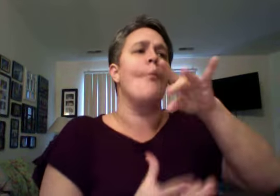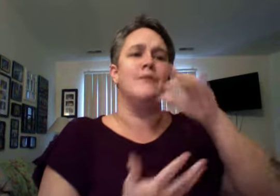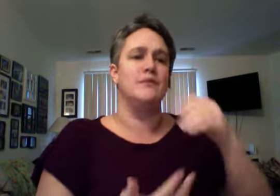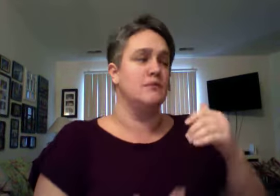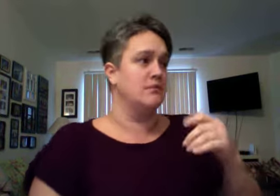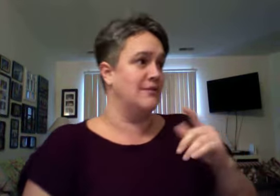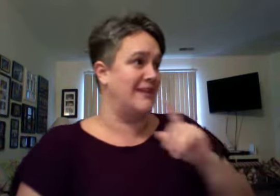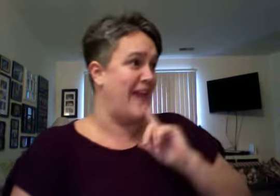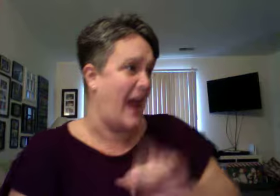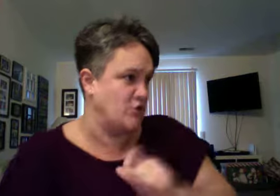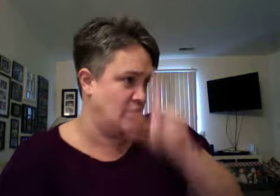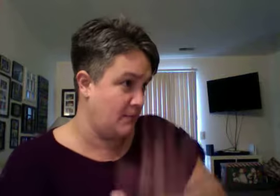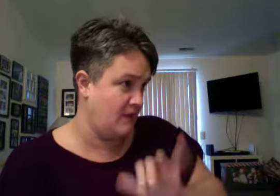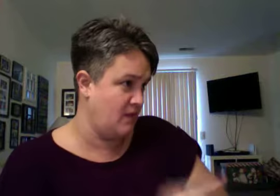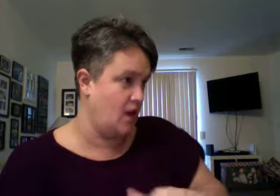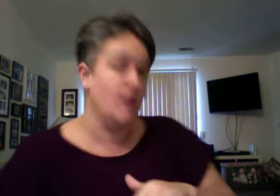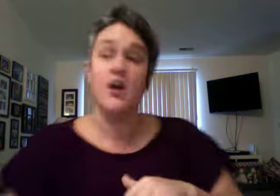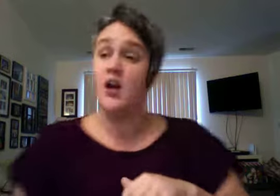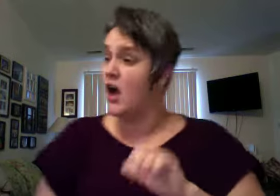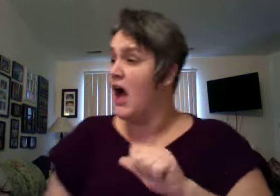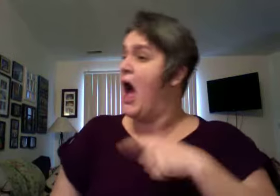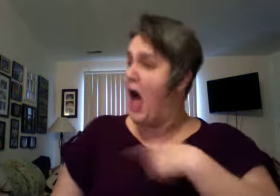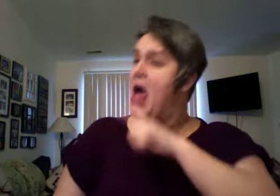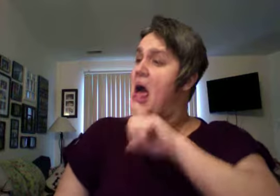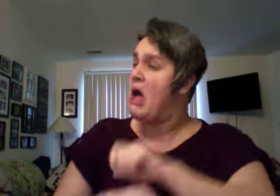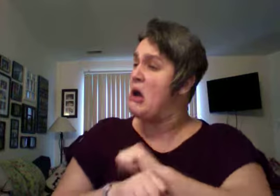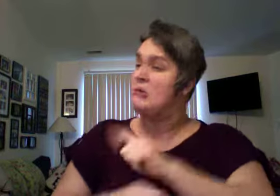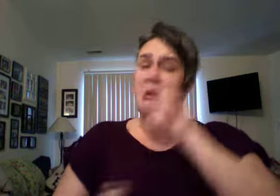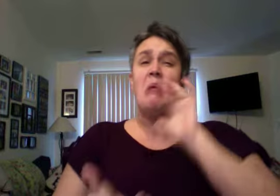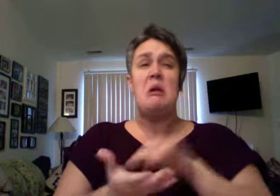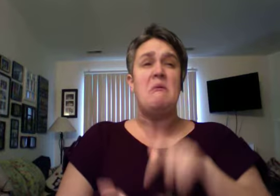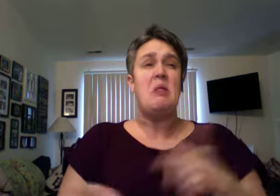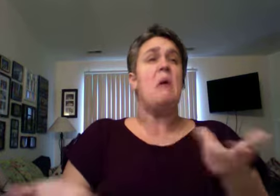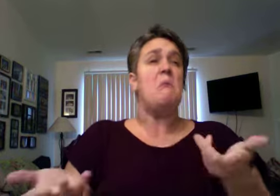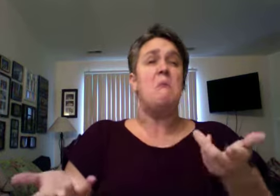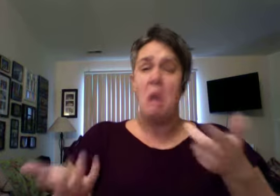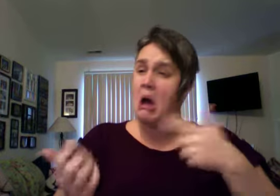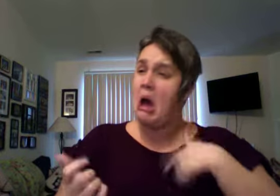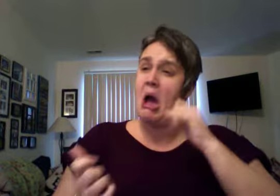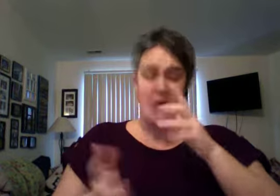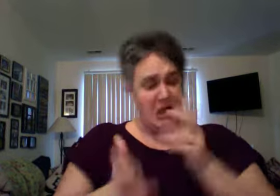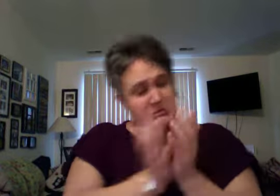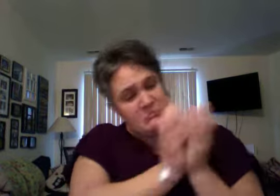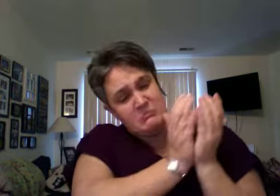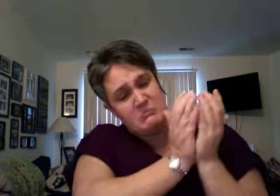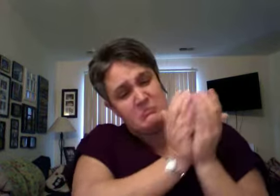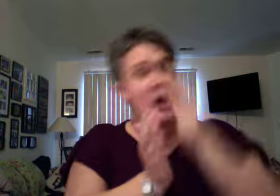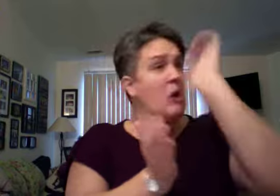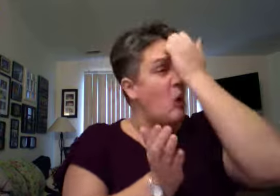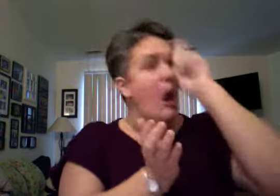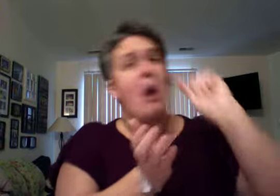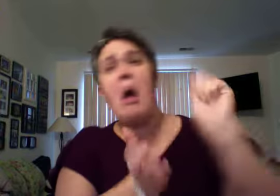actually believed that? Yes, I actually believe this. I can sail from Europe to India in a matter of days.